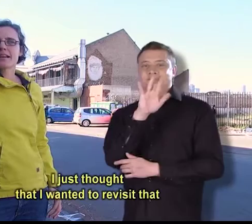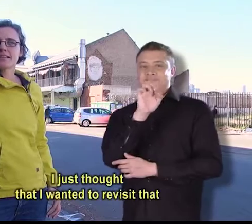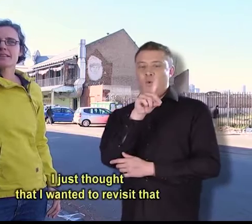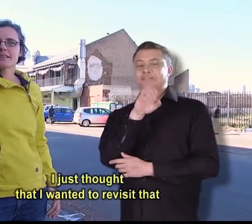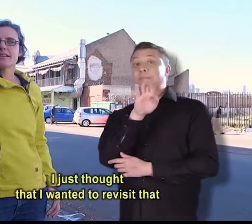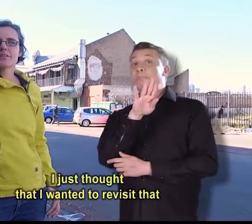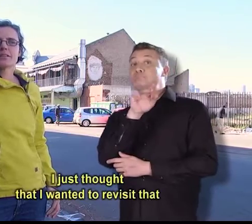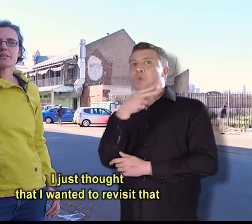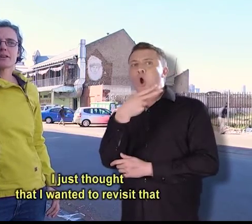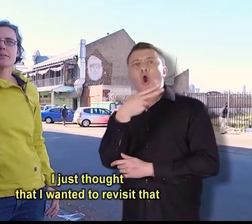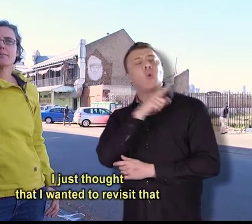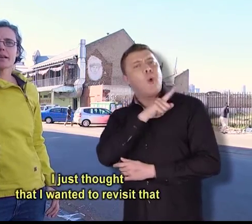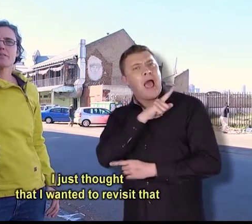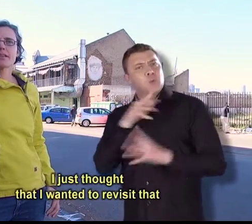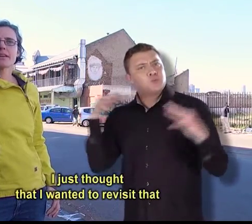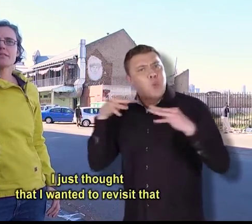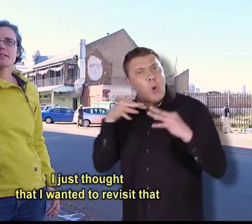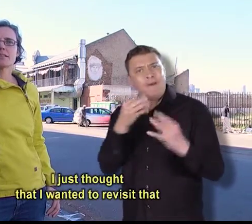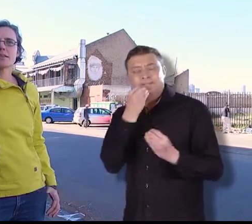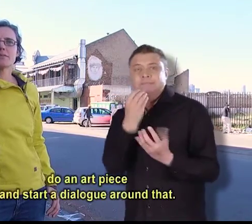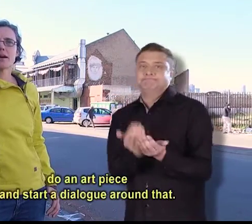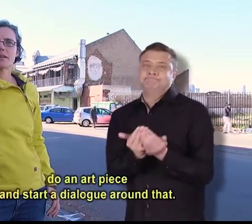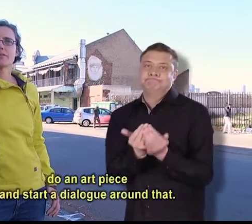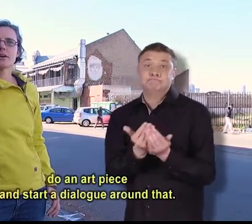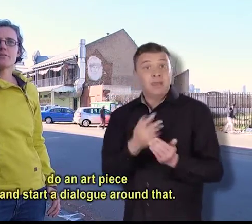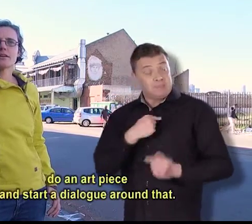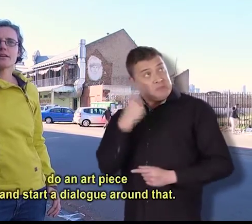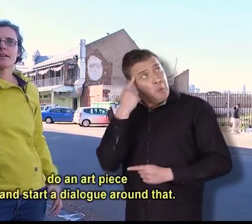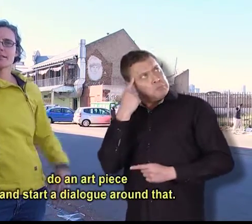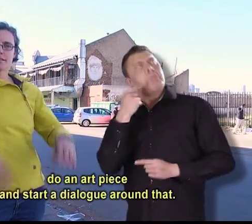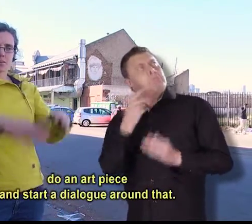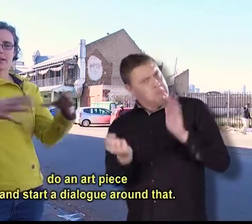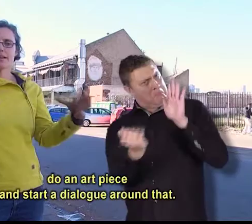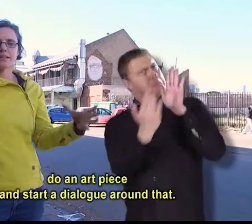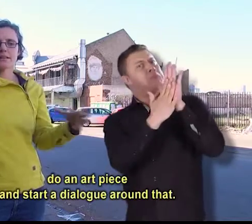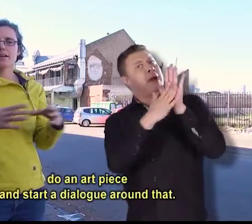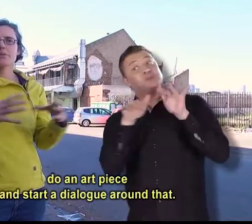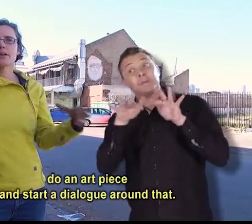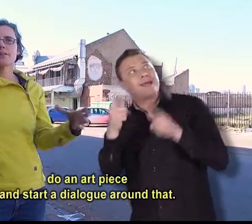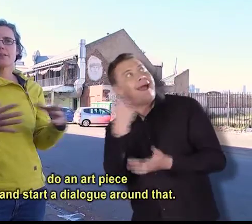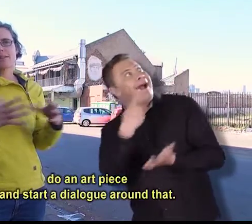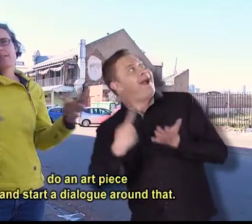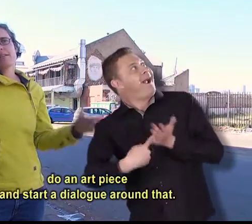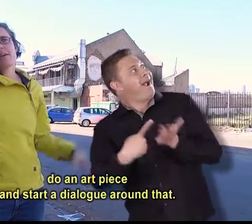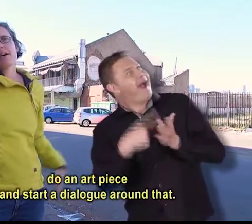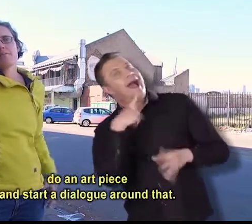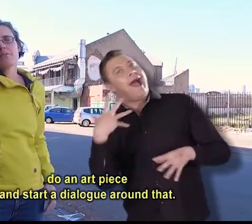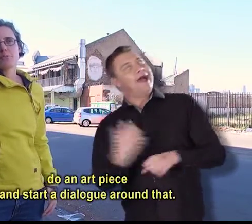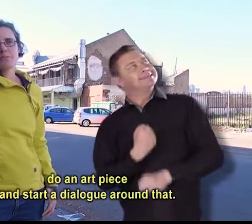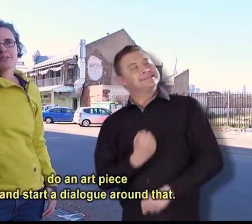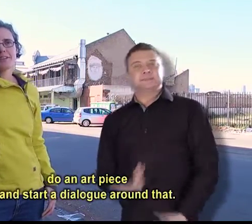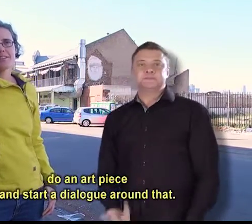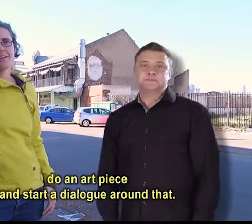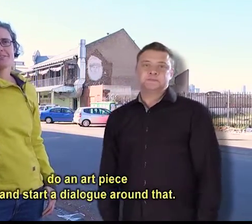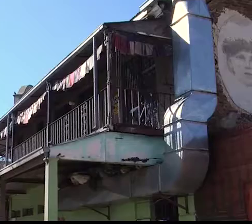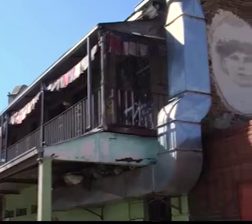en ek het net gedink ek wil daai plek weer gaan visit en 'n werk van haar maak en dan begin dit 'n dialoog